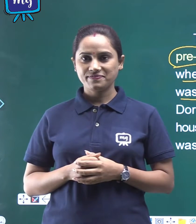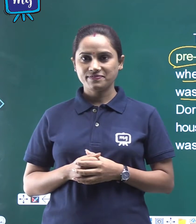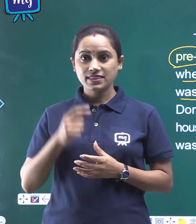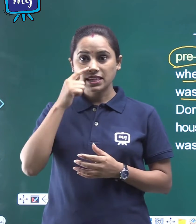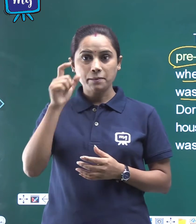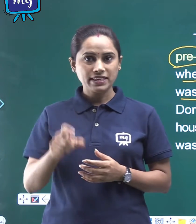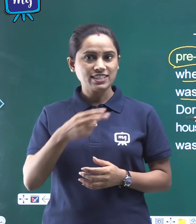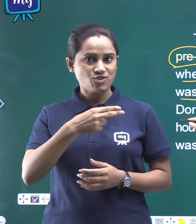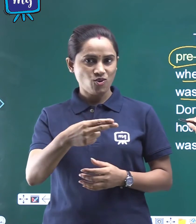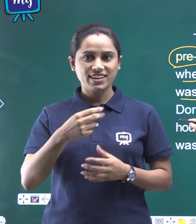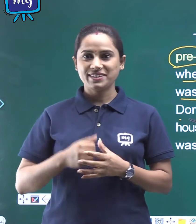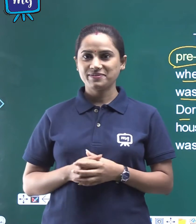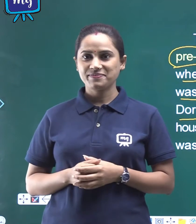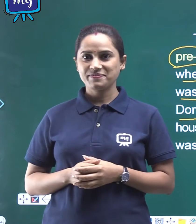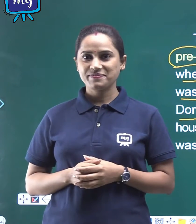Mrs. Darling